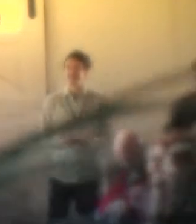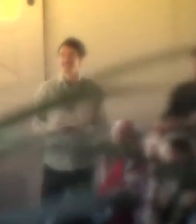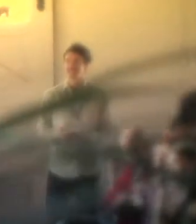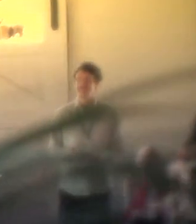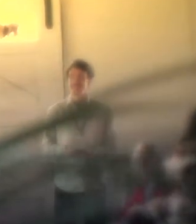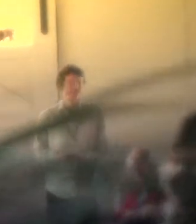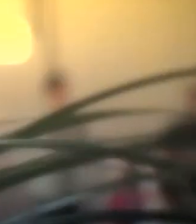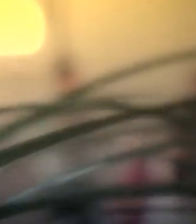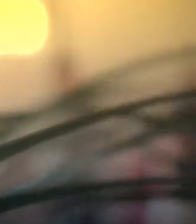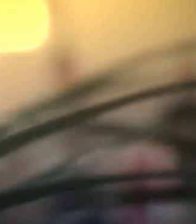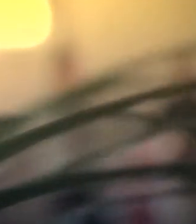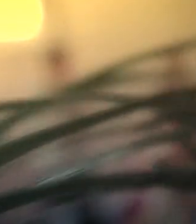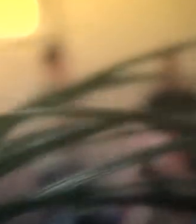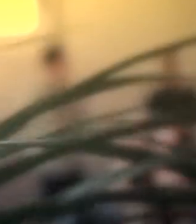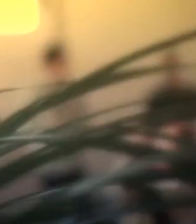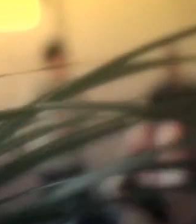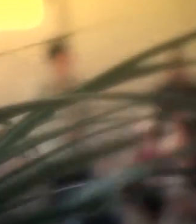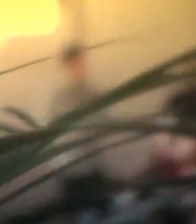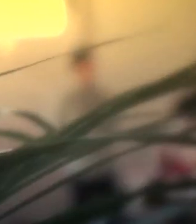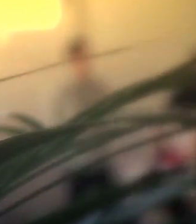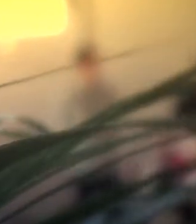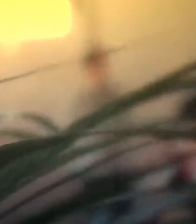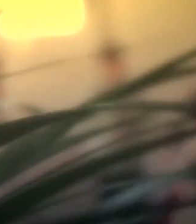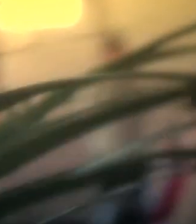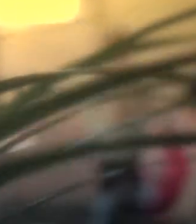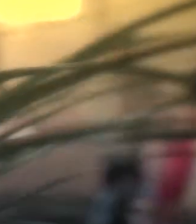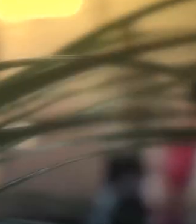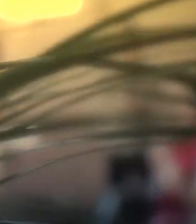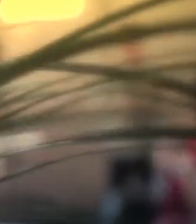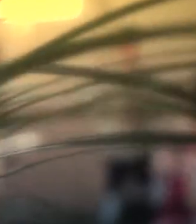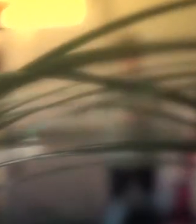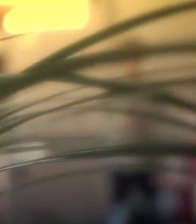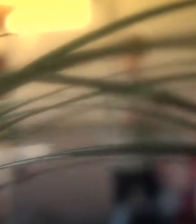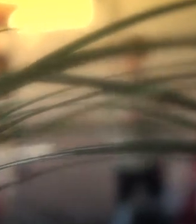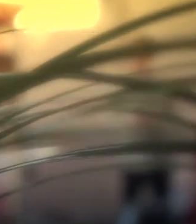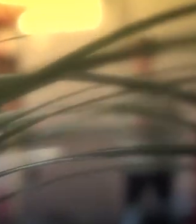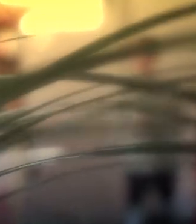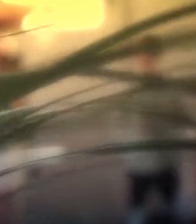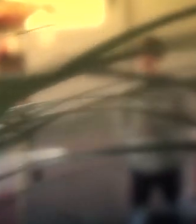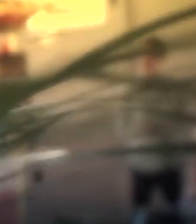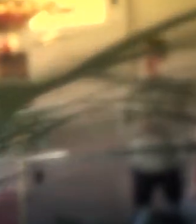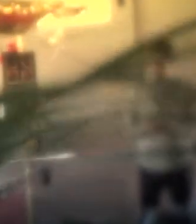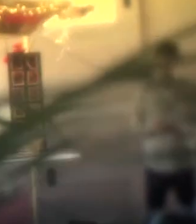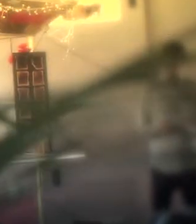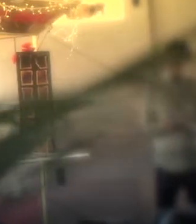you know what I'm talking about. but he is, I think, Frankenstein's monster